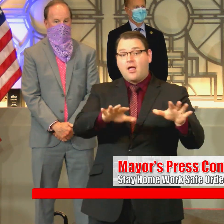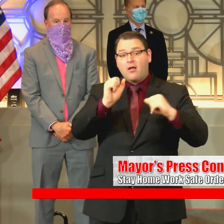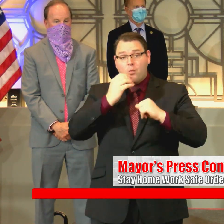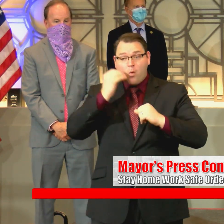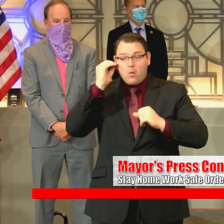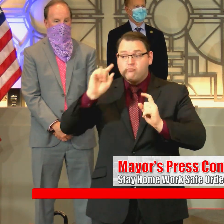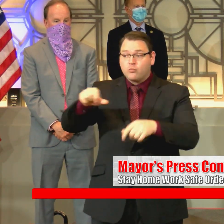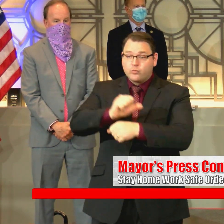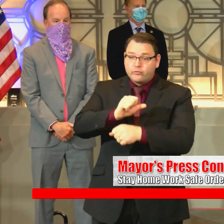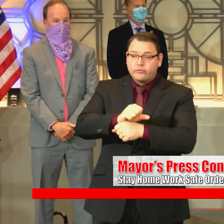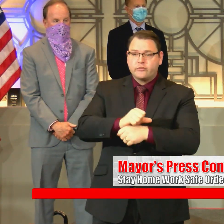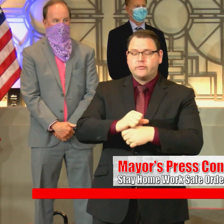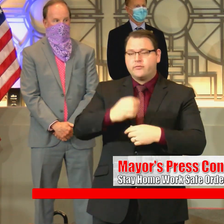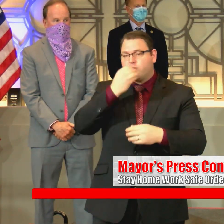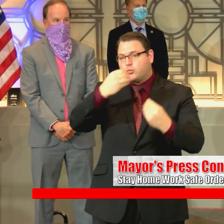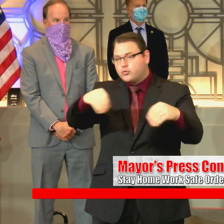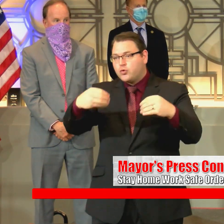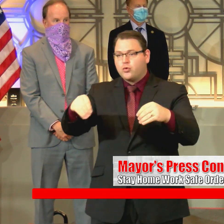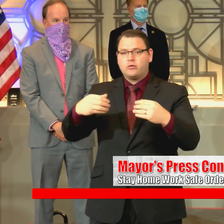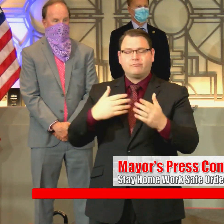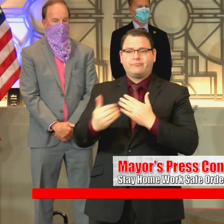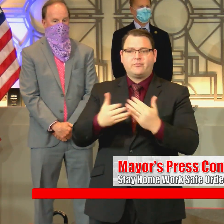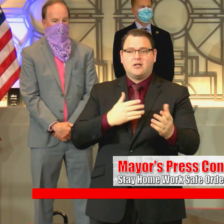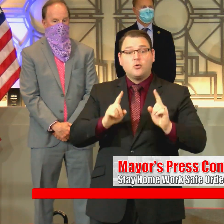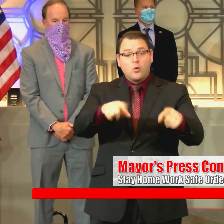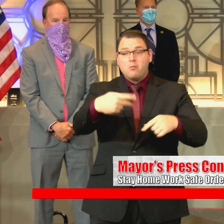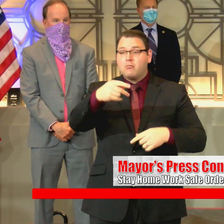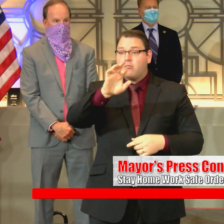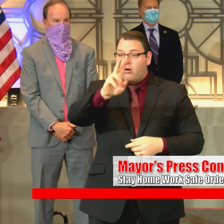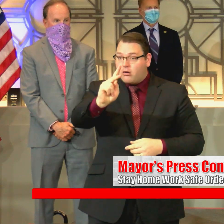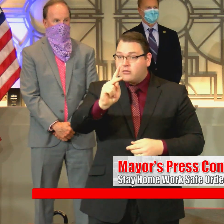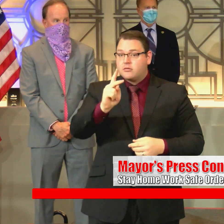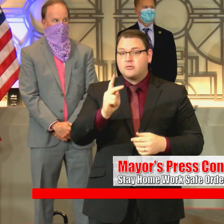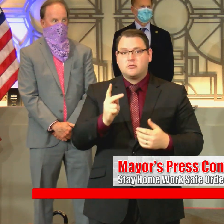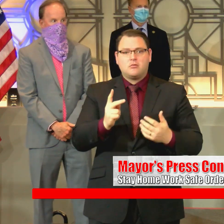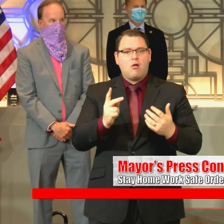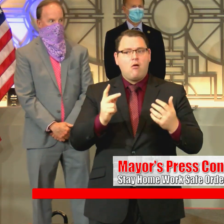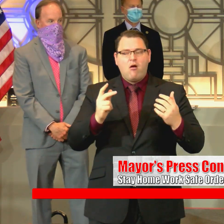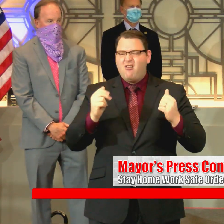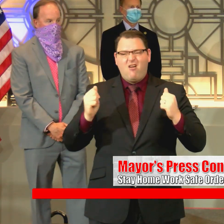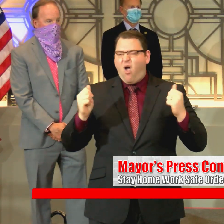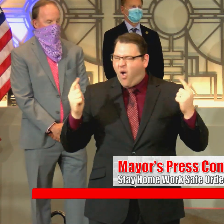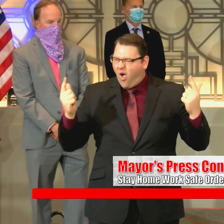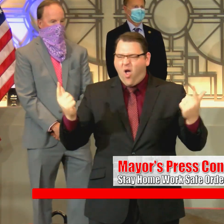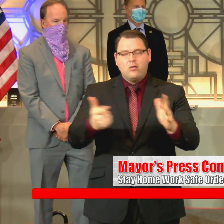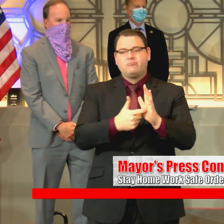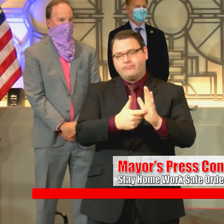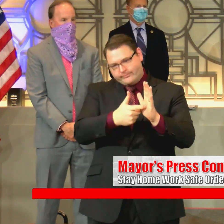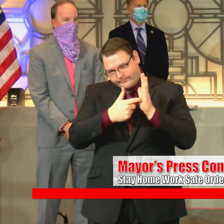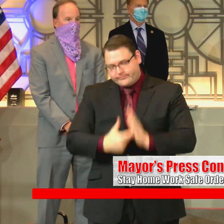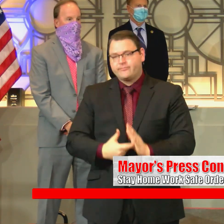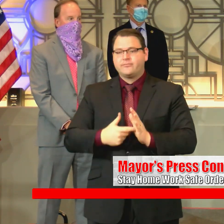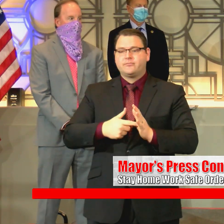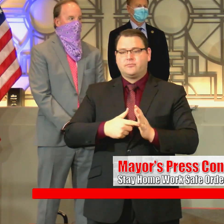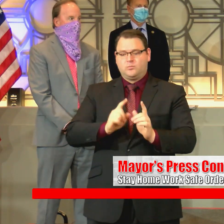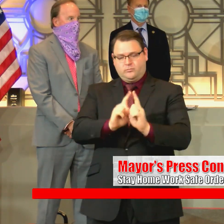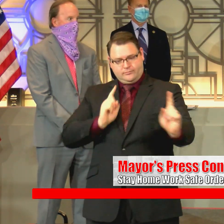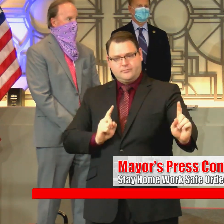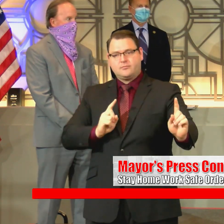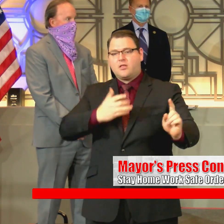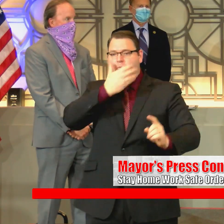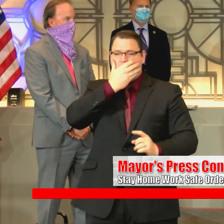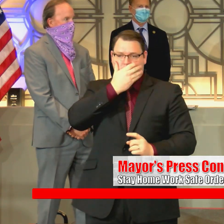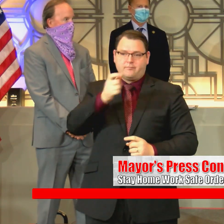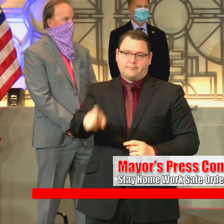distancing, laundromats, you name it, when you're in the parks, all of that. But this is a very important month across